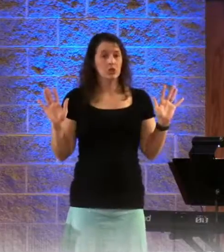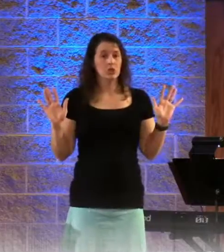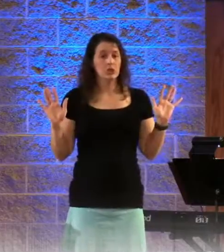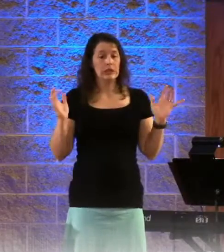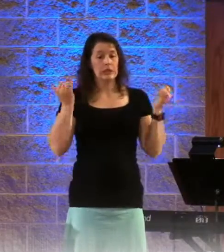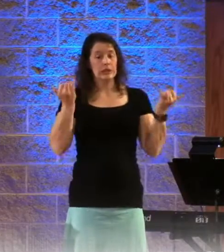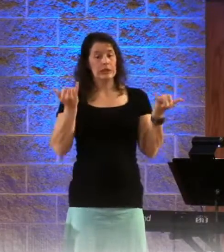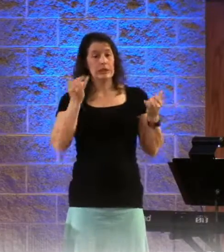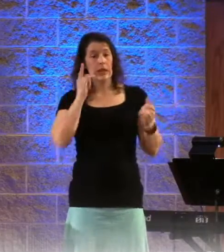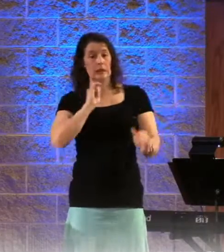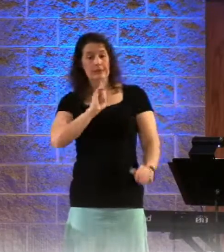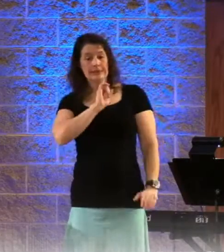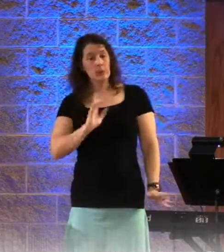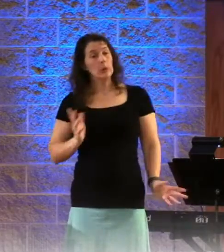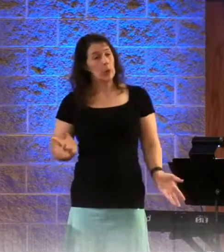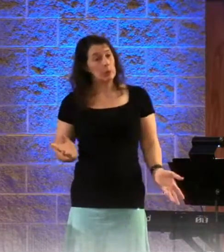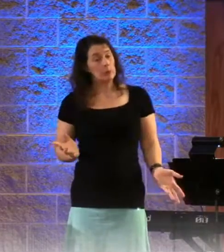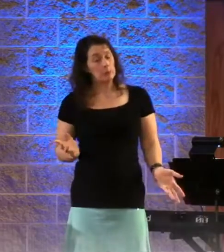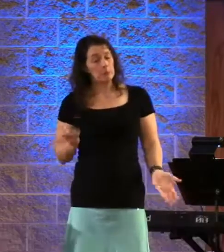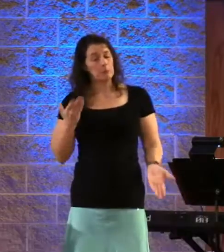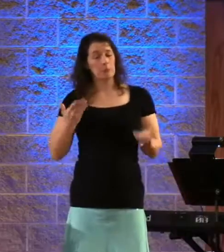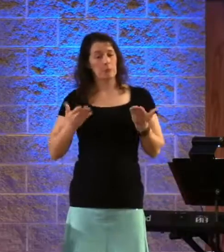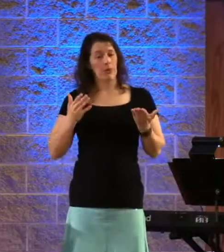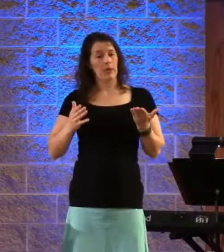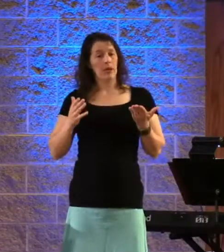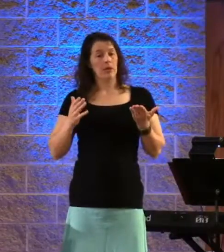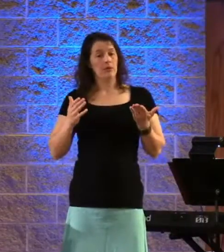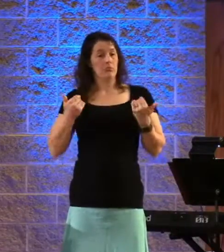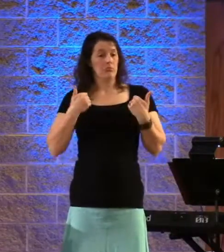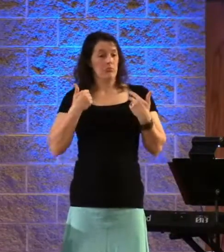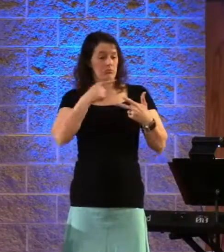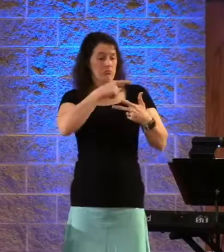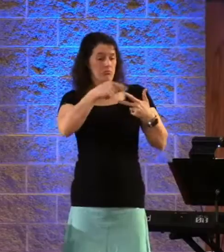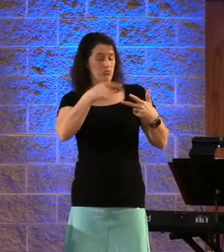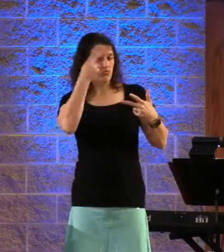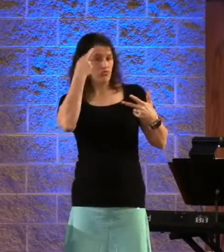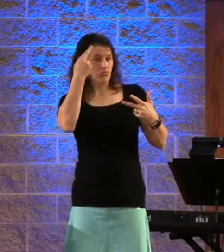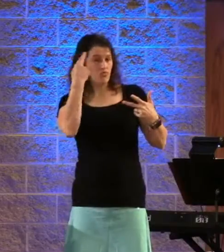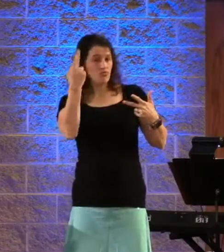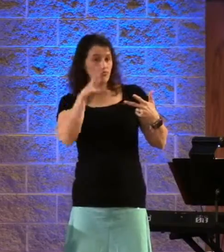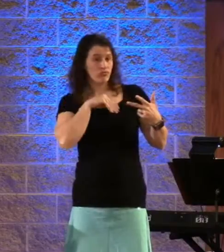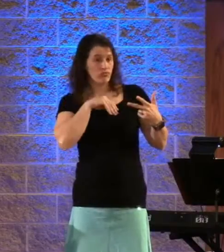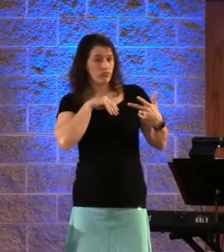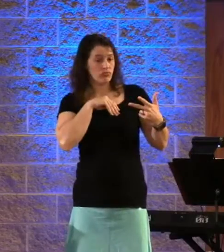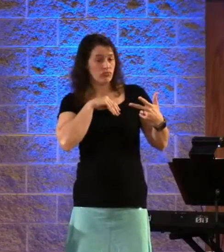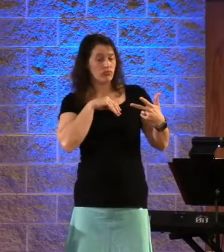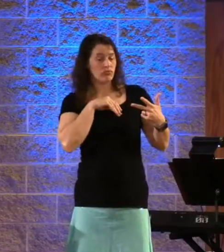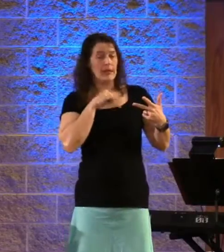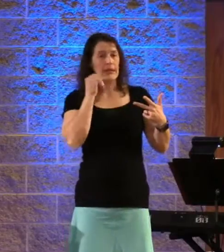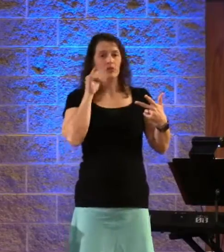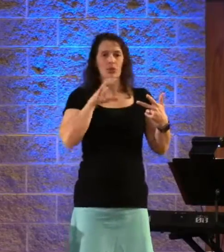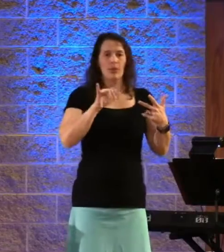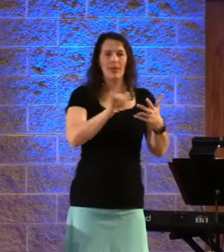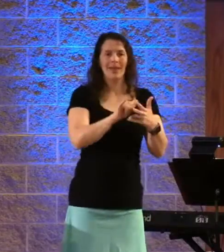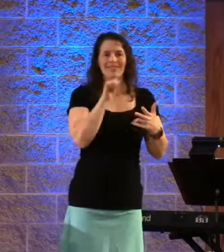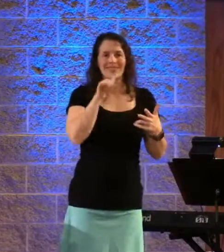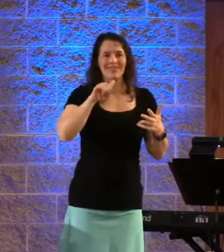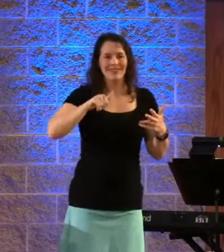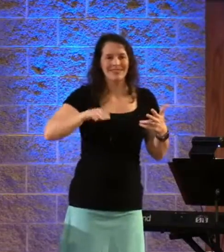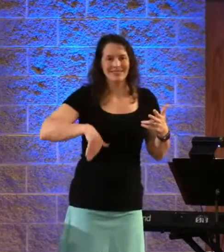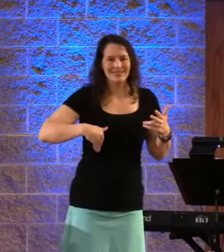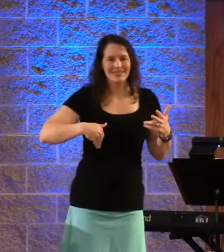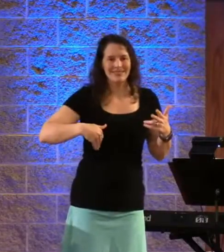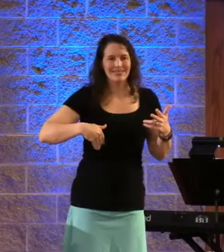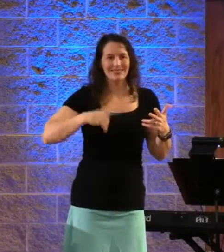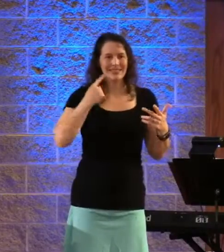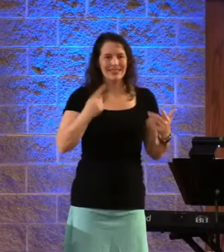and you're single now. Maybe you had biblical grounds for that divorce. And if you did, you have not sinned. There's nothing